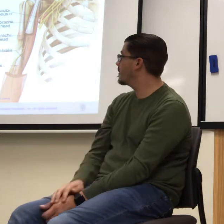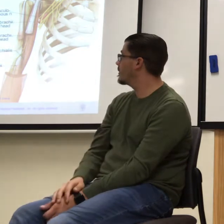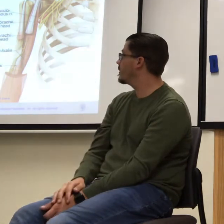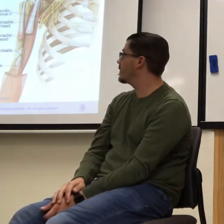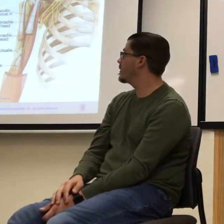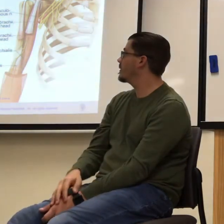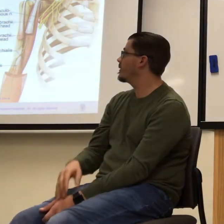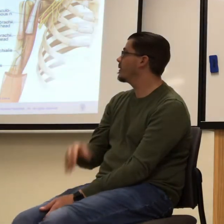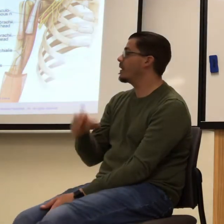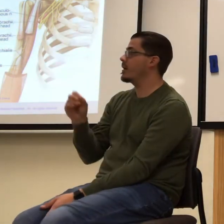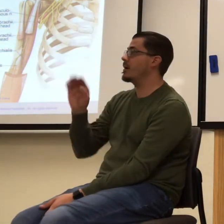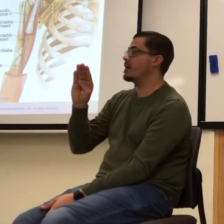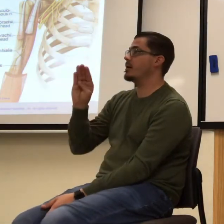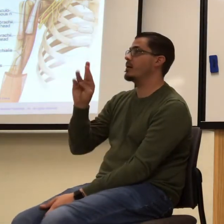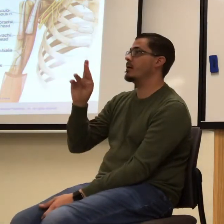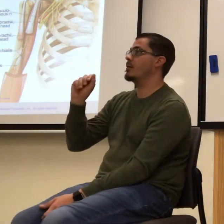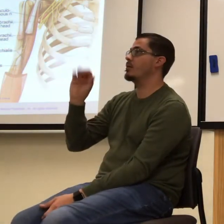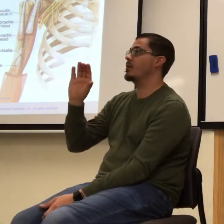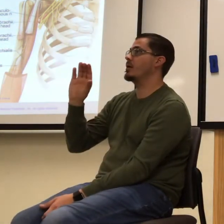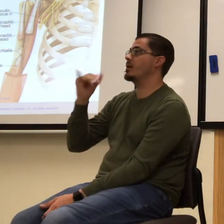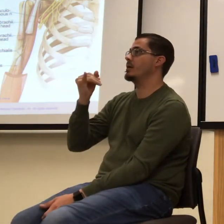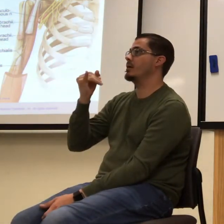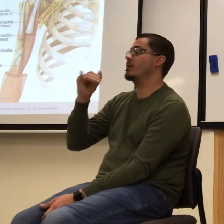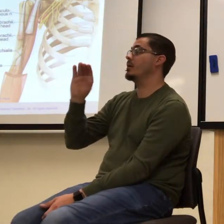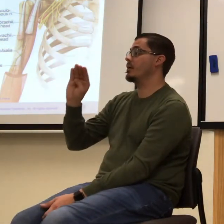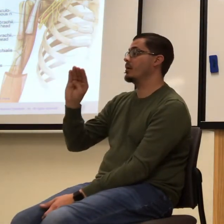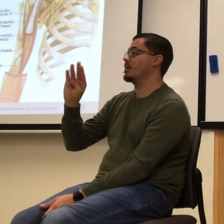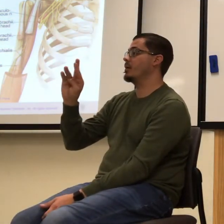And brachialis.